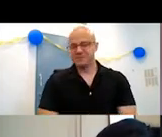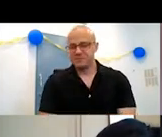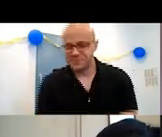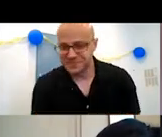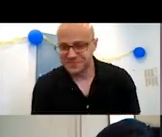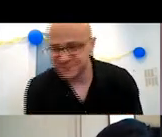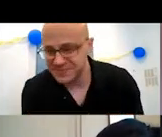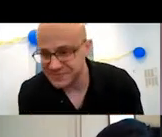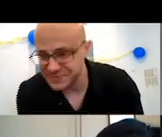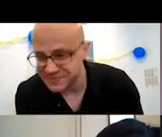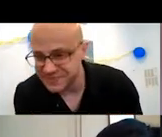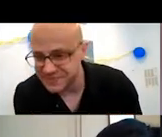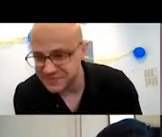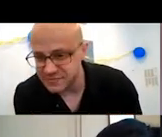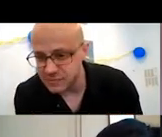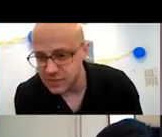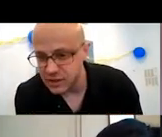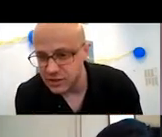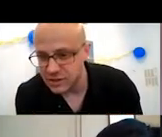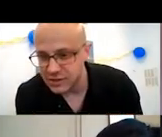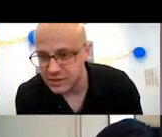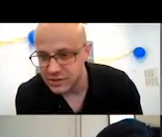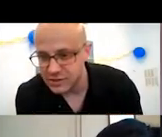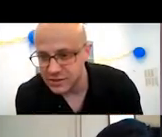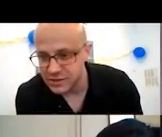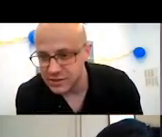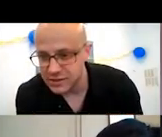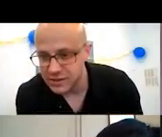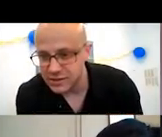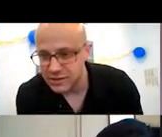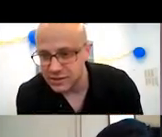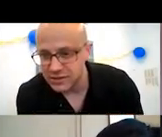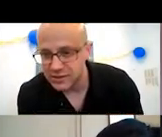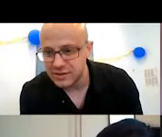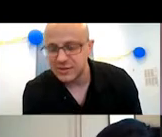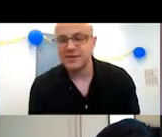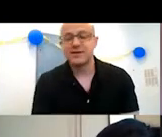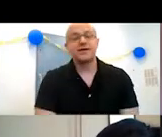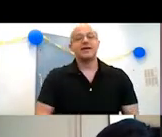people exaggerate their signs, that's what they do.